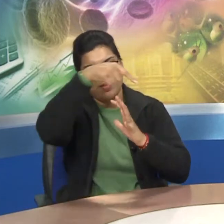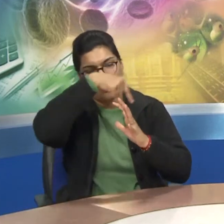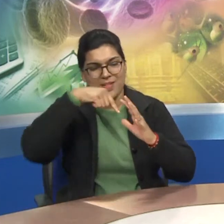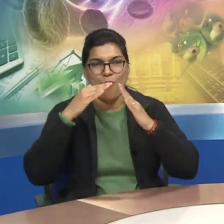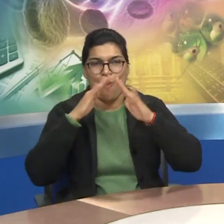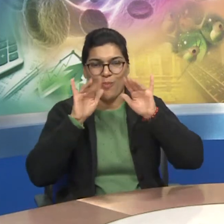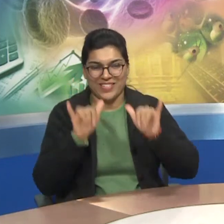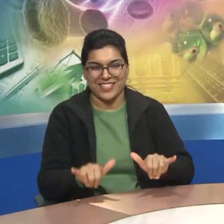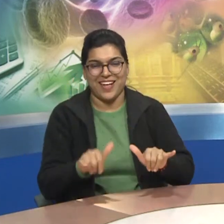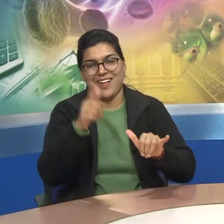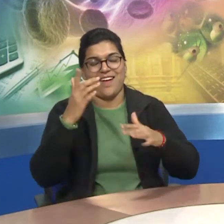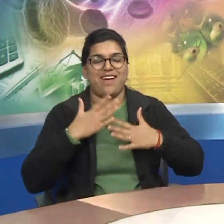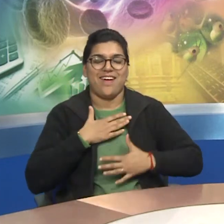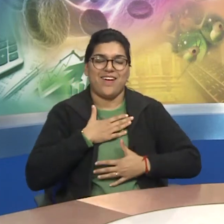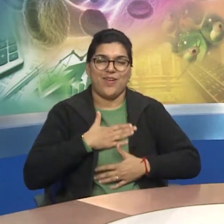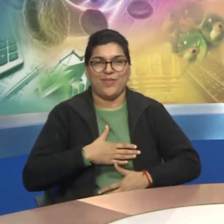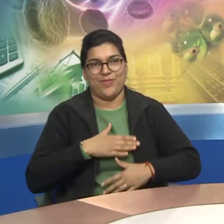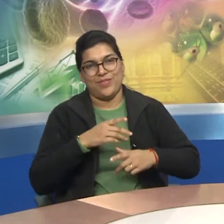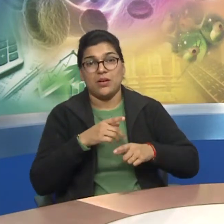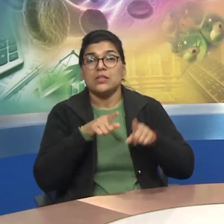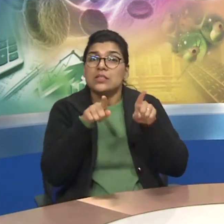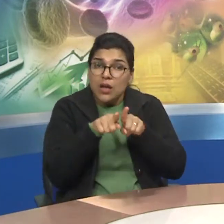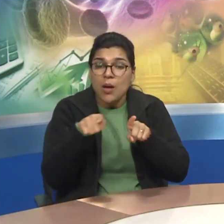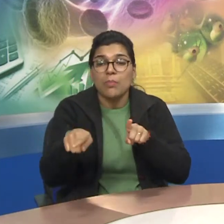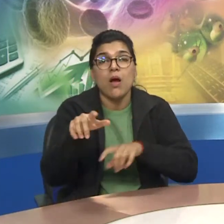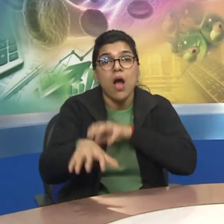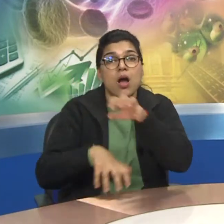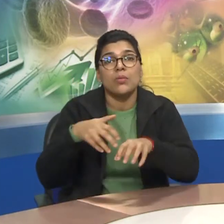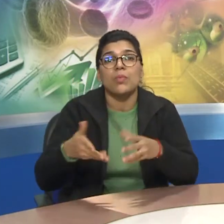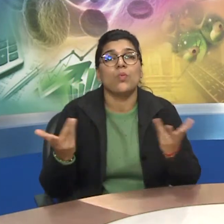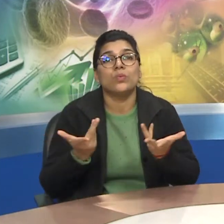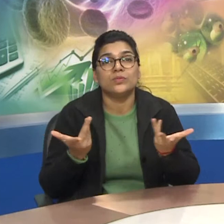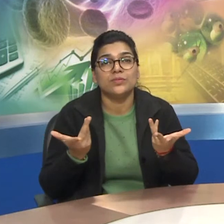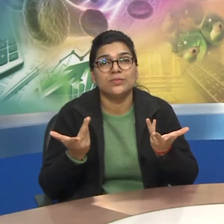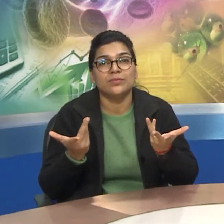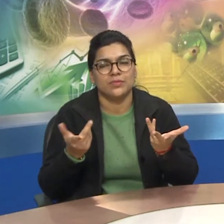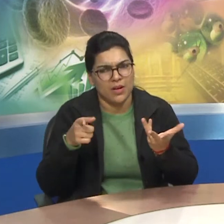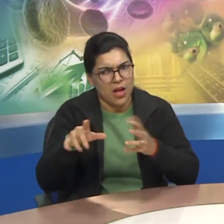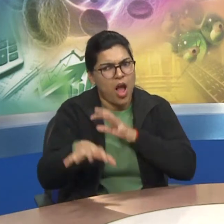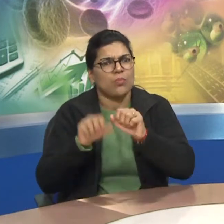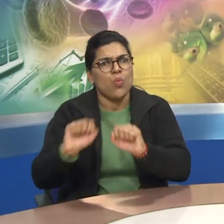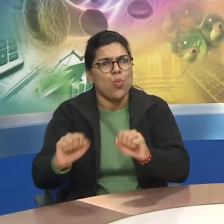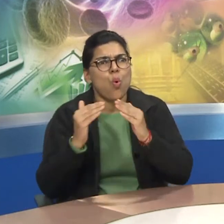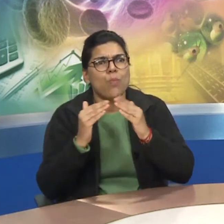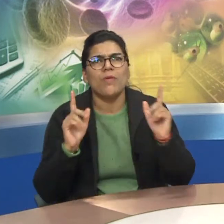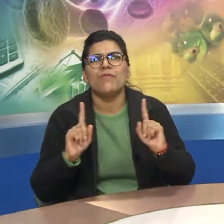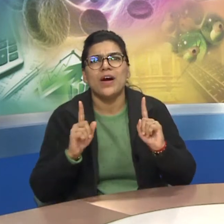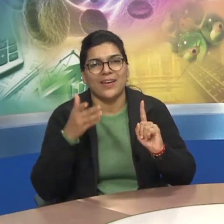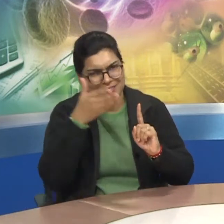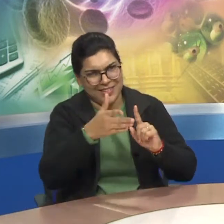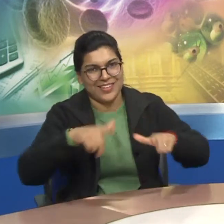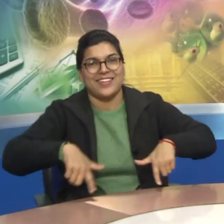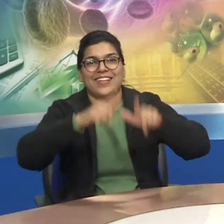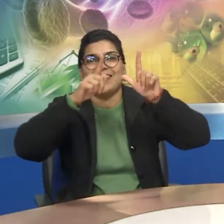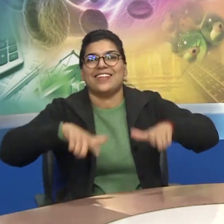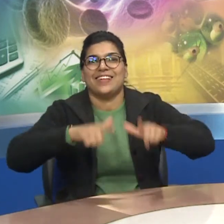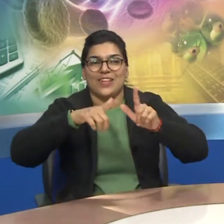We know that Earth is our home and also the home of many plants,